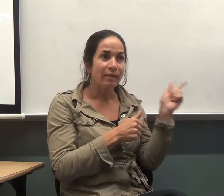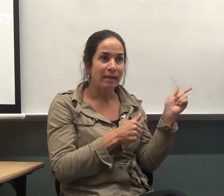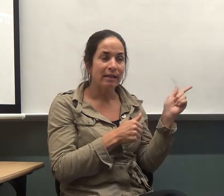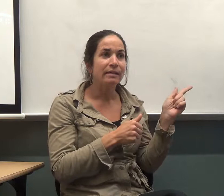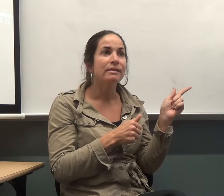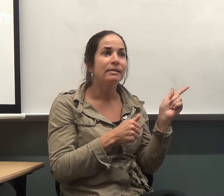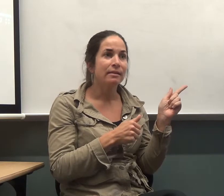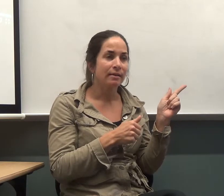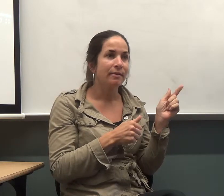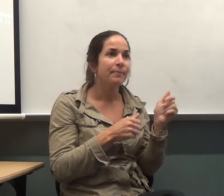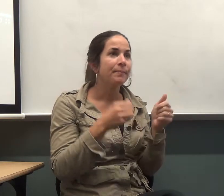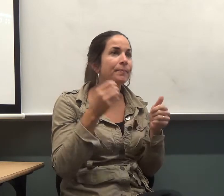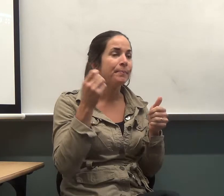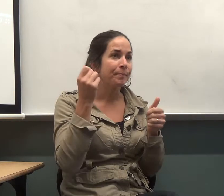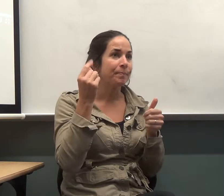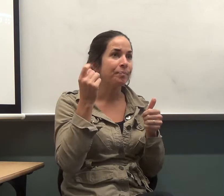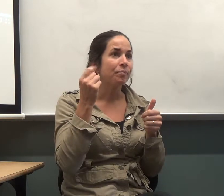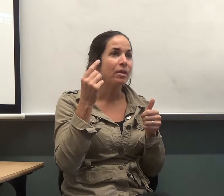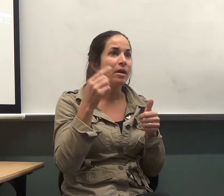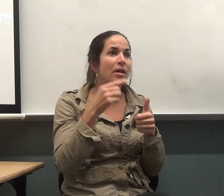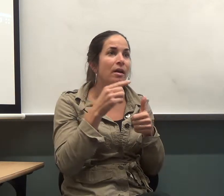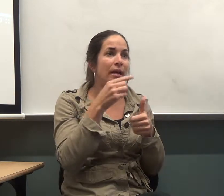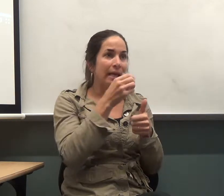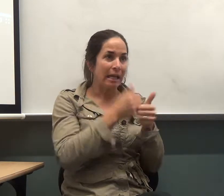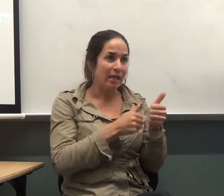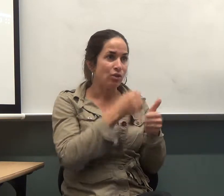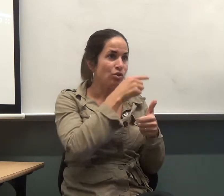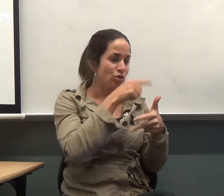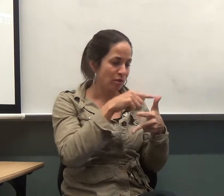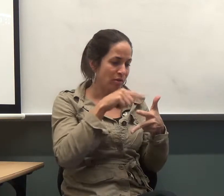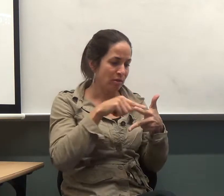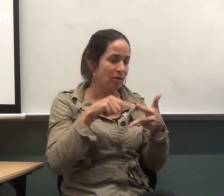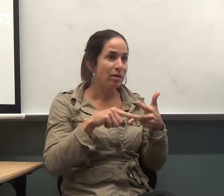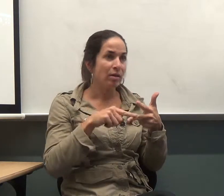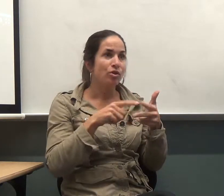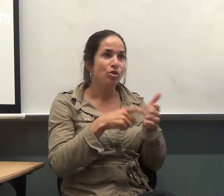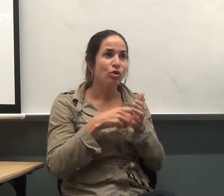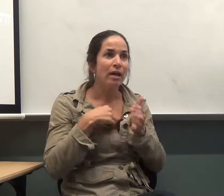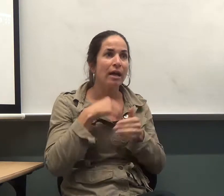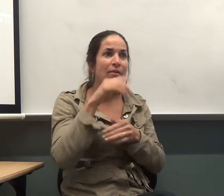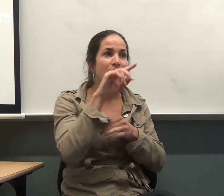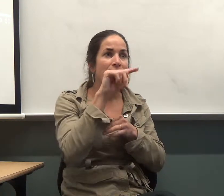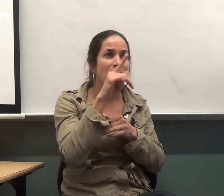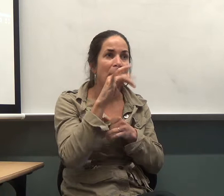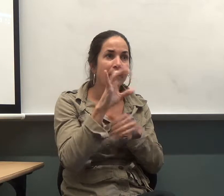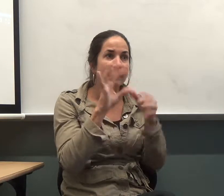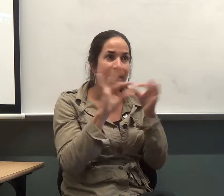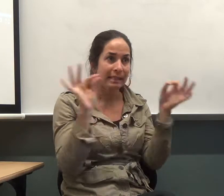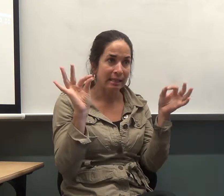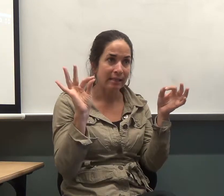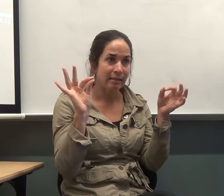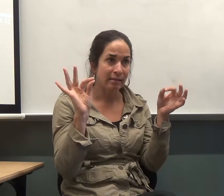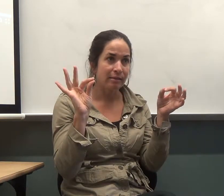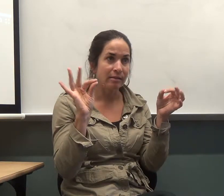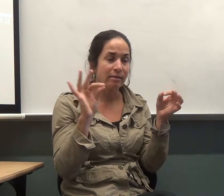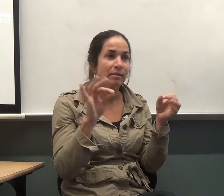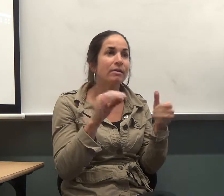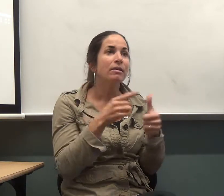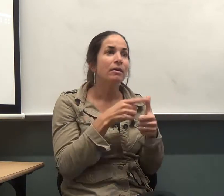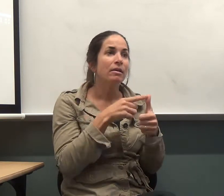I'm gonna give you the real names for these on Wednesday, but right now this is enough information. There's an imaginary one that you're creating. There's a